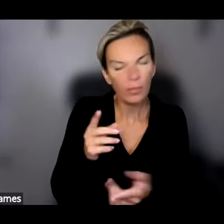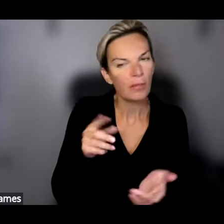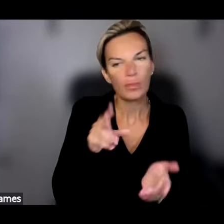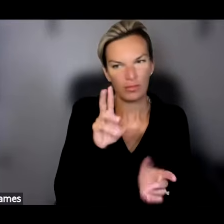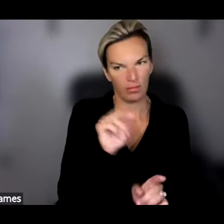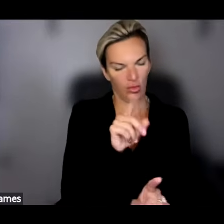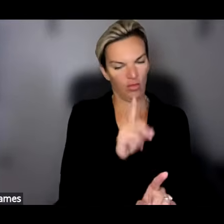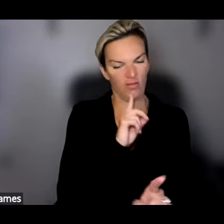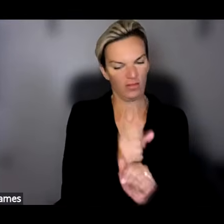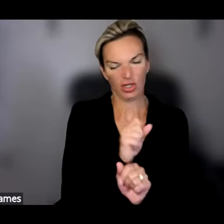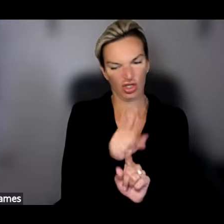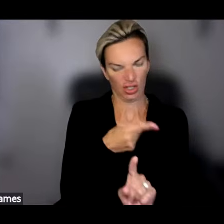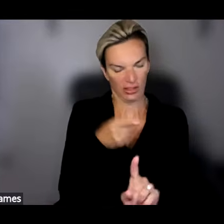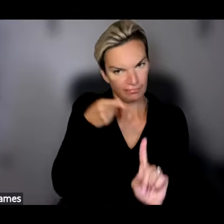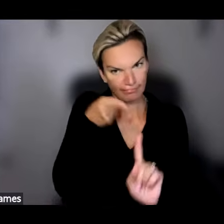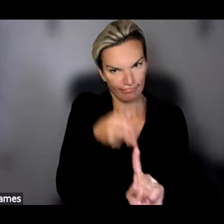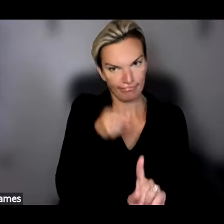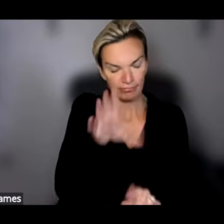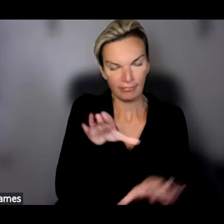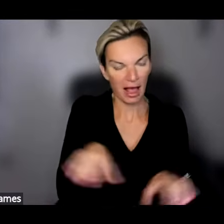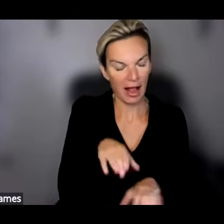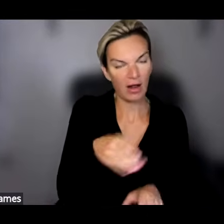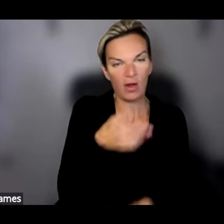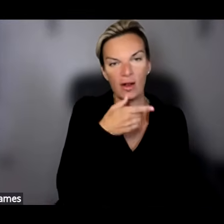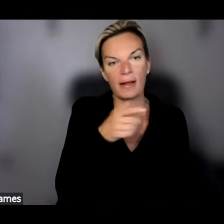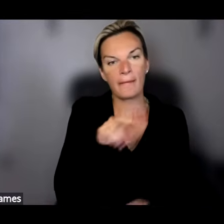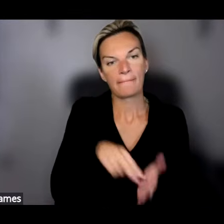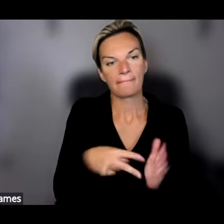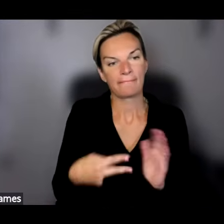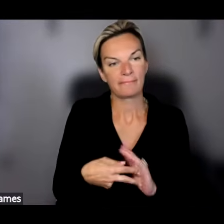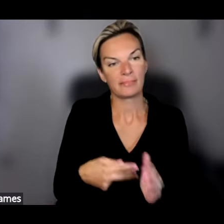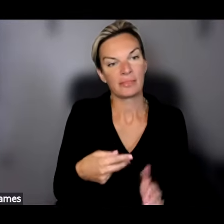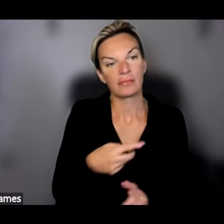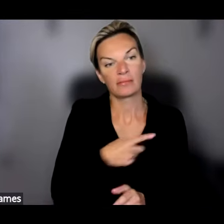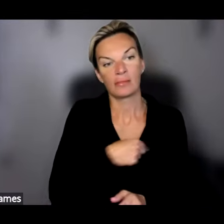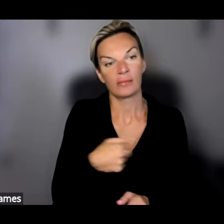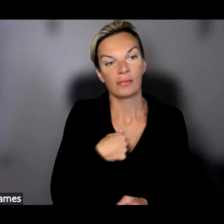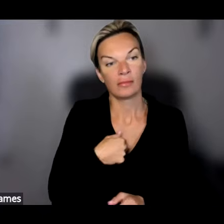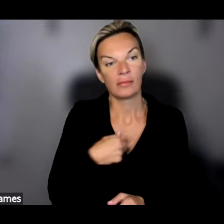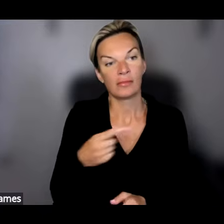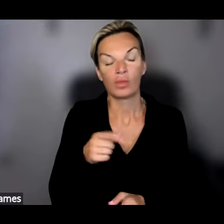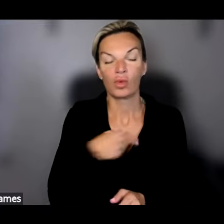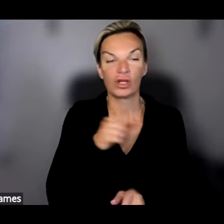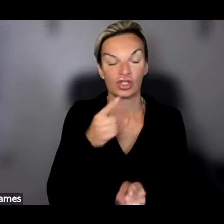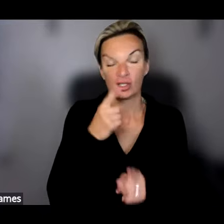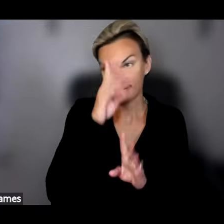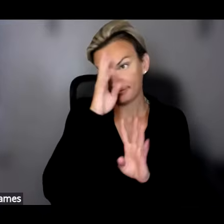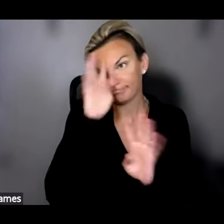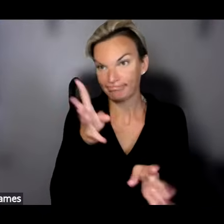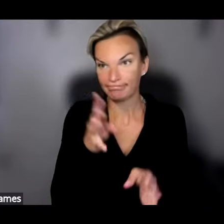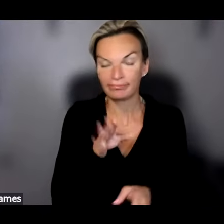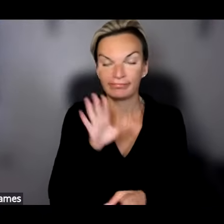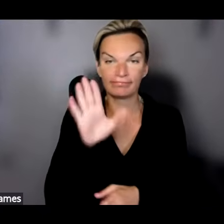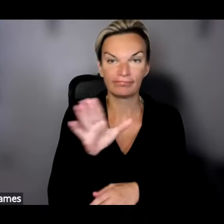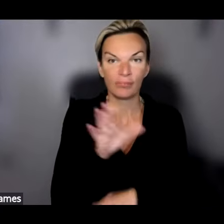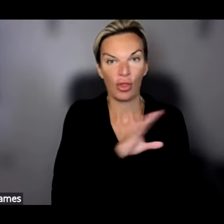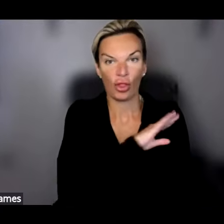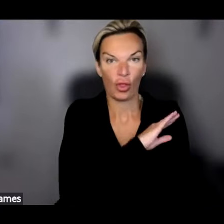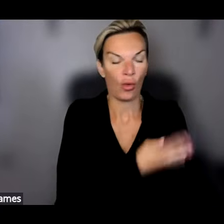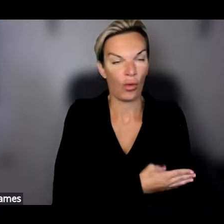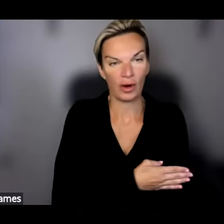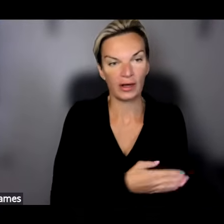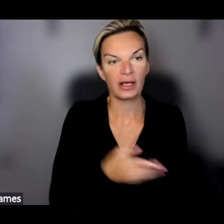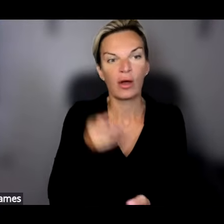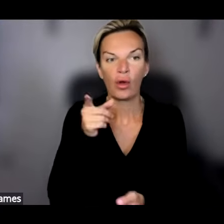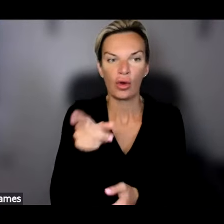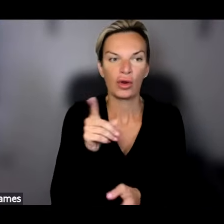sentence does. It doesn't say we think Victoria Bishop exceeded her authority. And it doesn't say Victoria Bishop is a bad